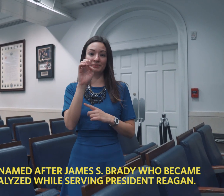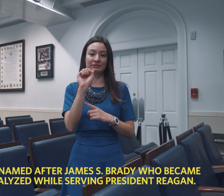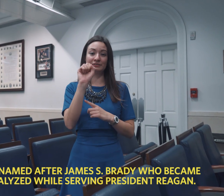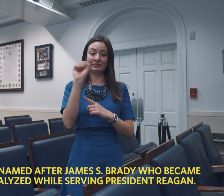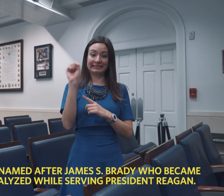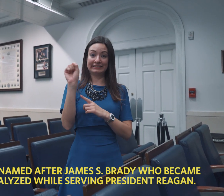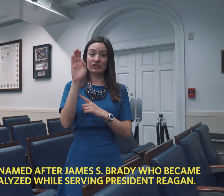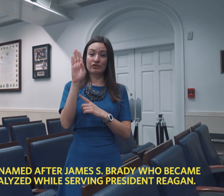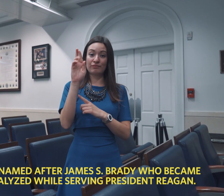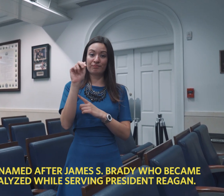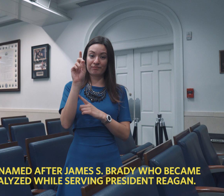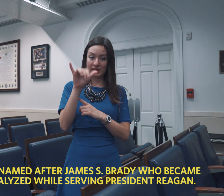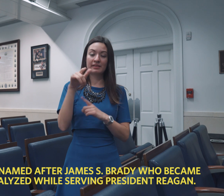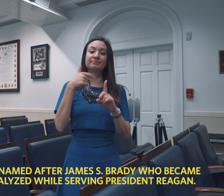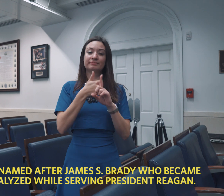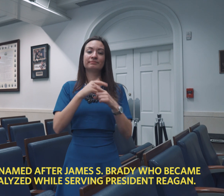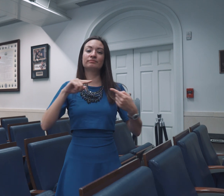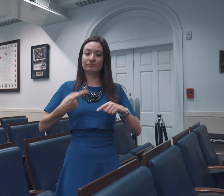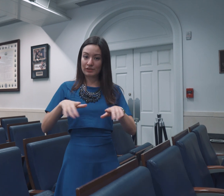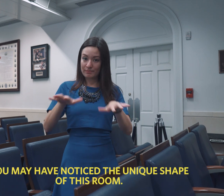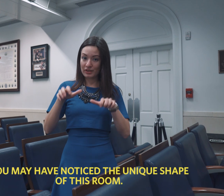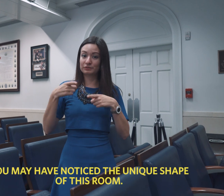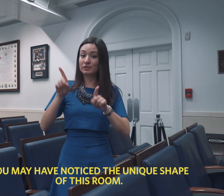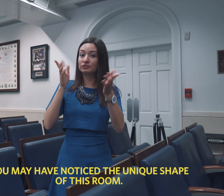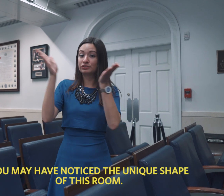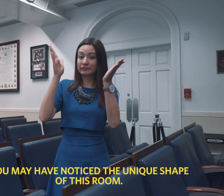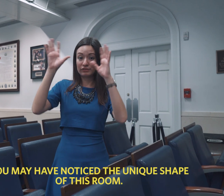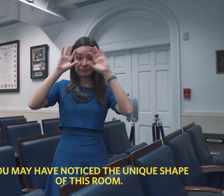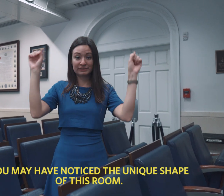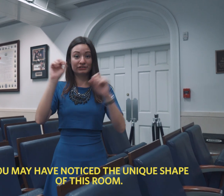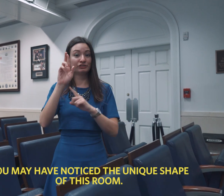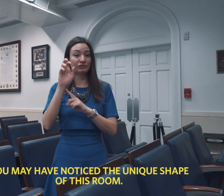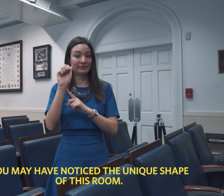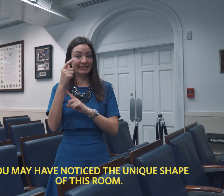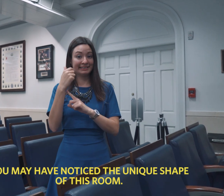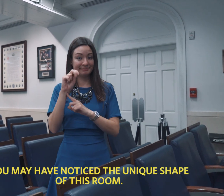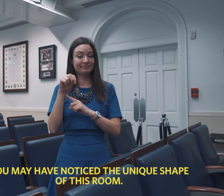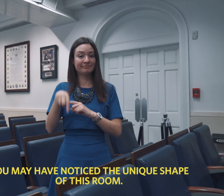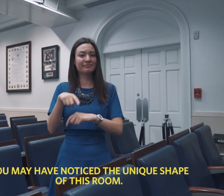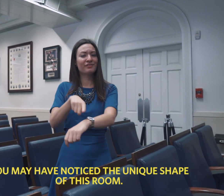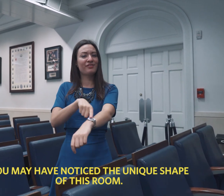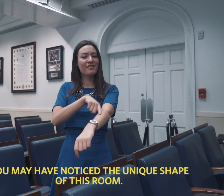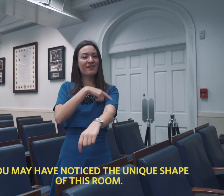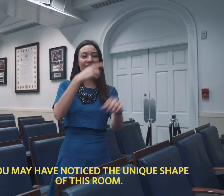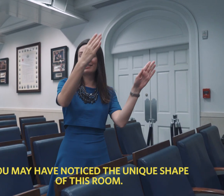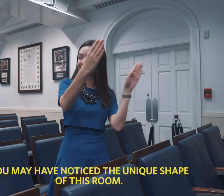became paralyzed while serving President Reagan. You may have noticed the unique shape of this room. The seats face a podium, the American